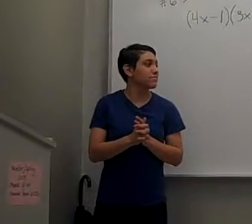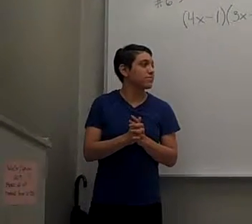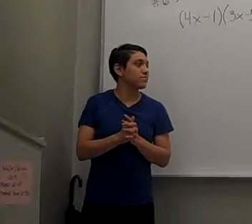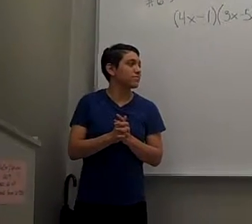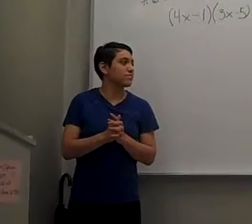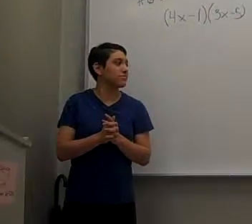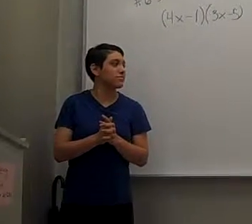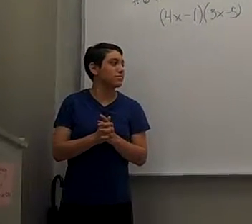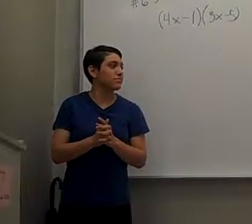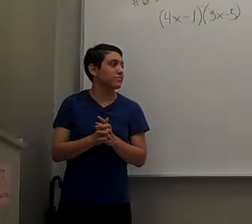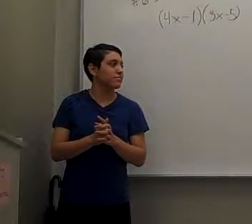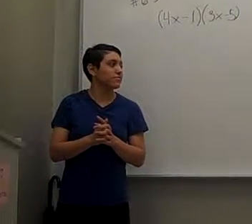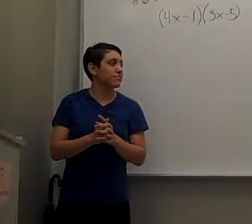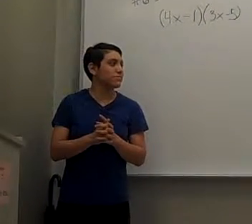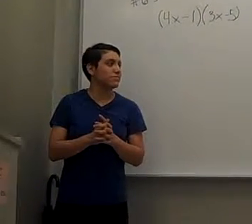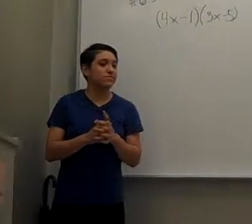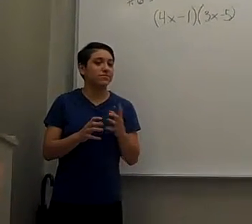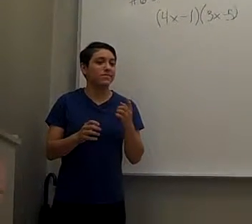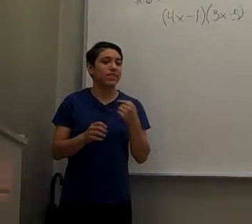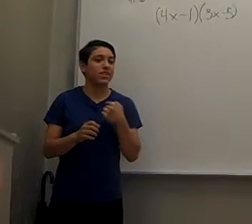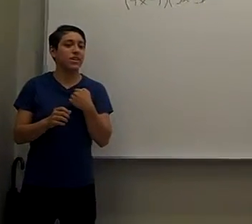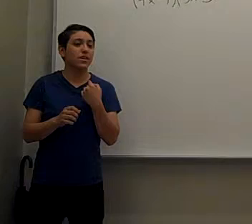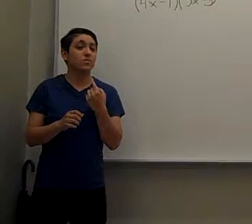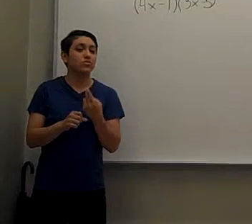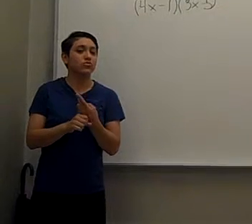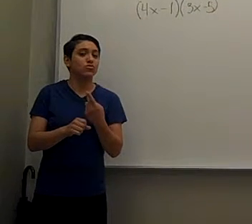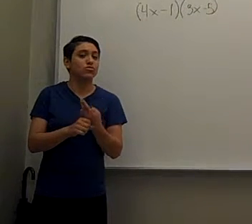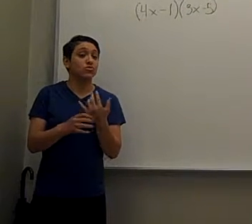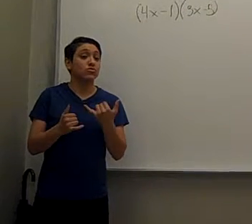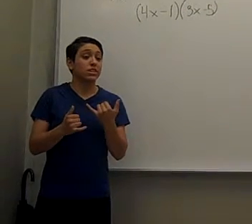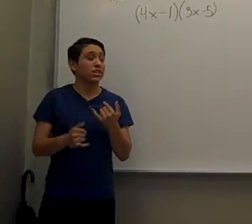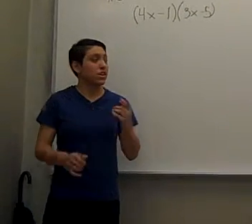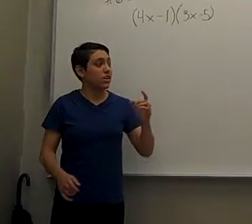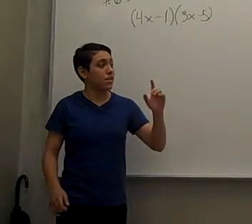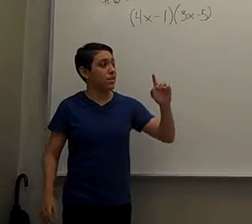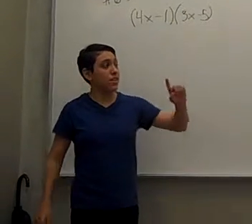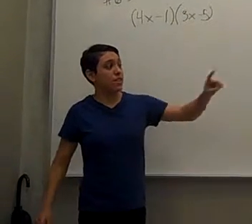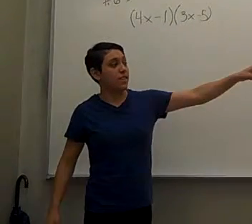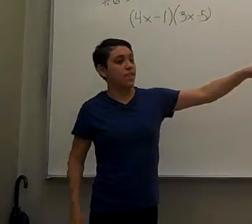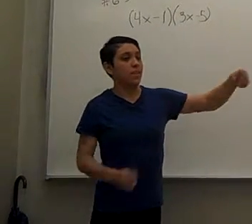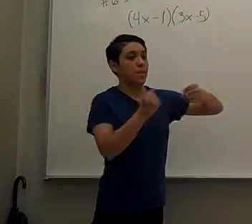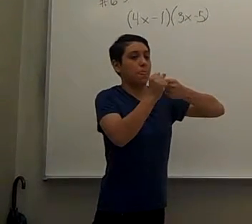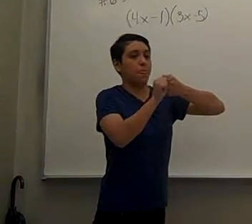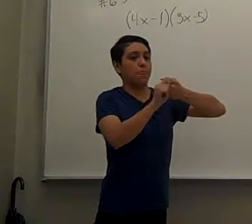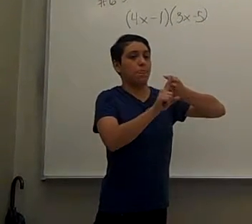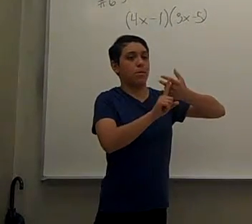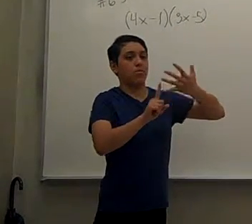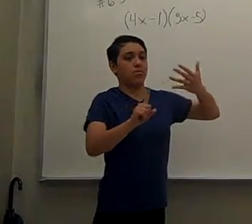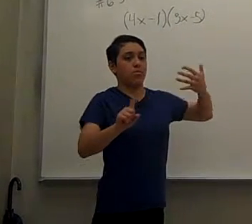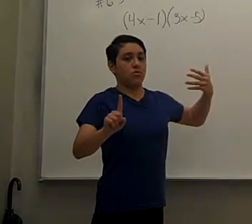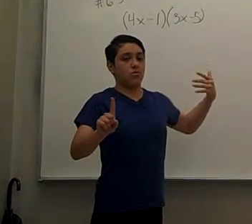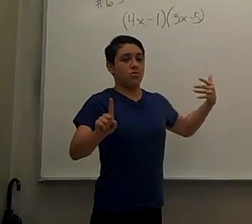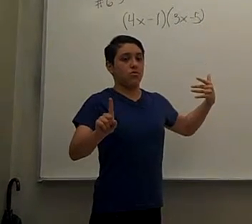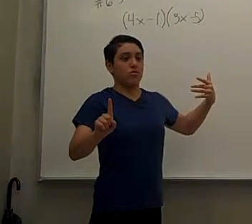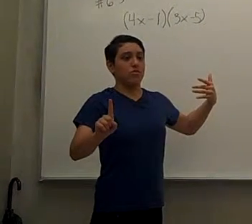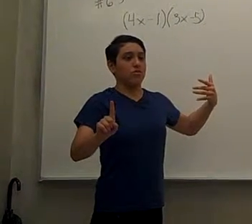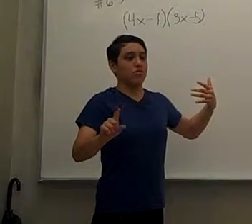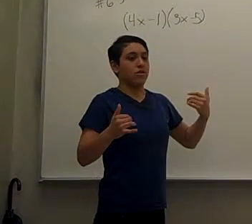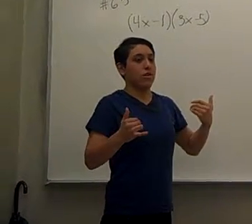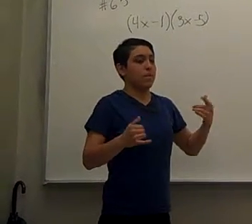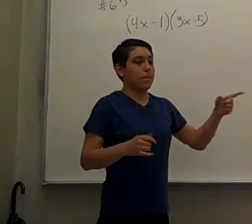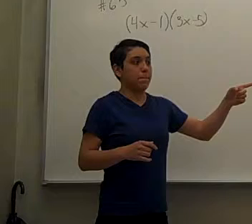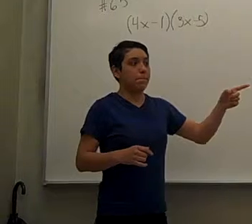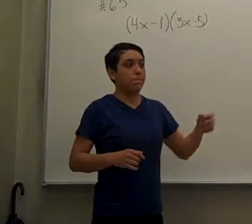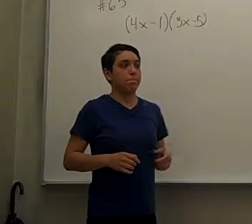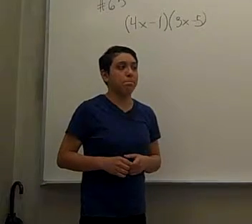is my super tacky method of doing these. So there's a foil and there's a box method, and some of you said you like something like the other